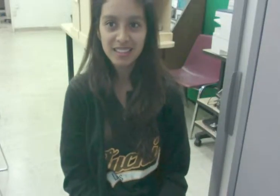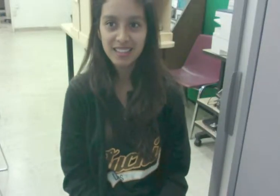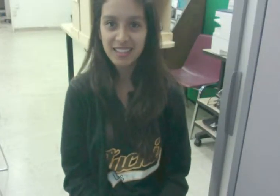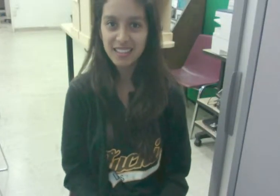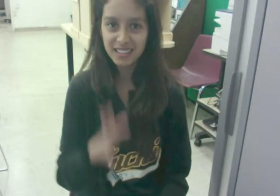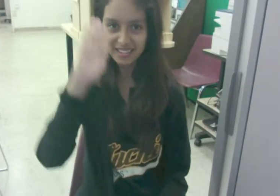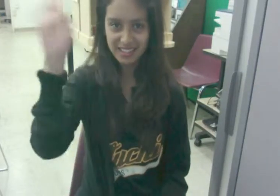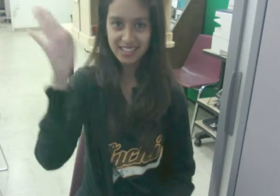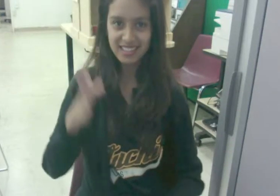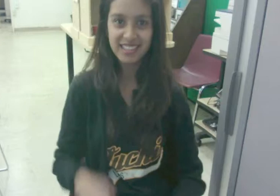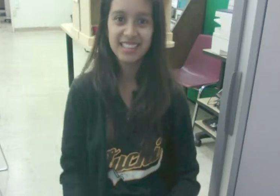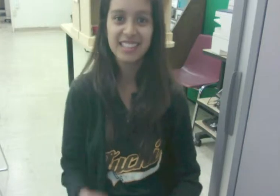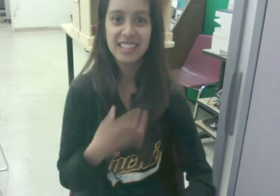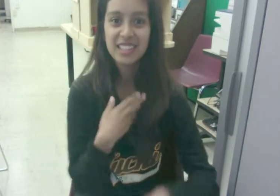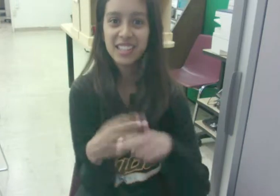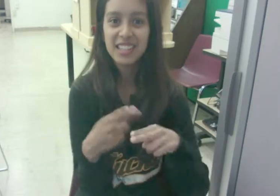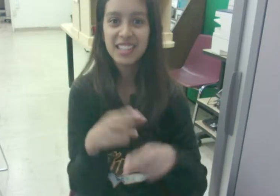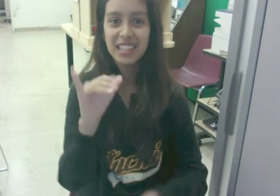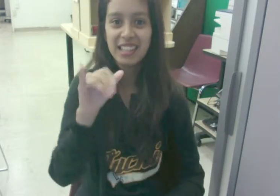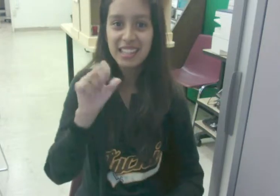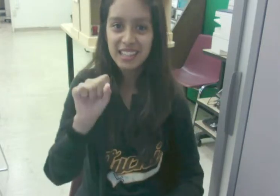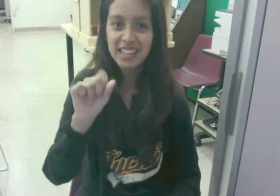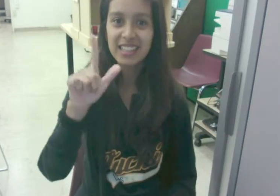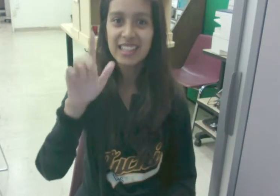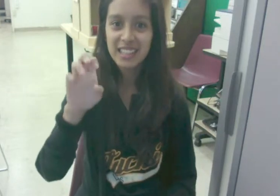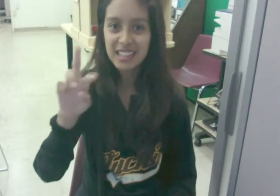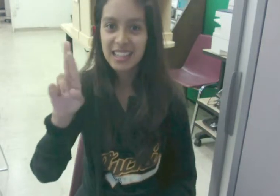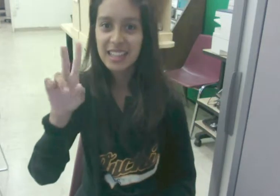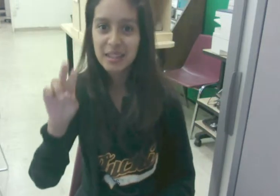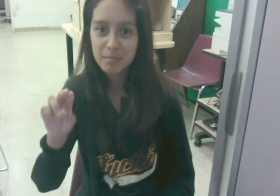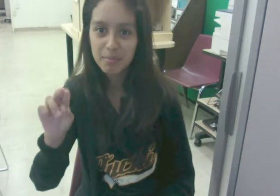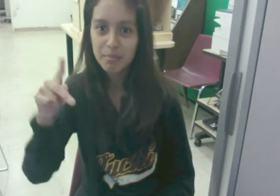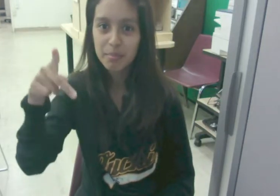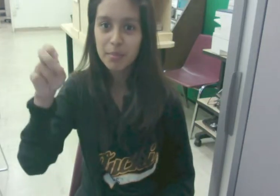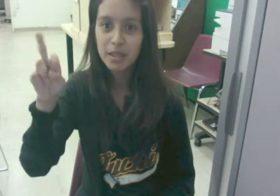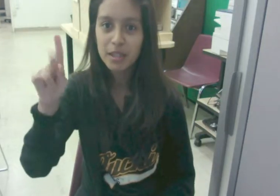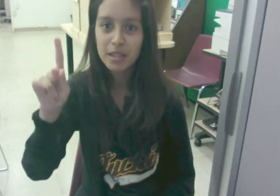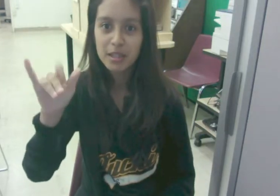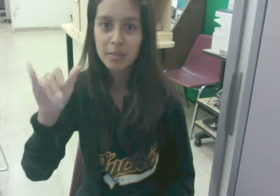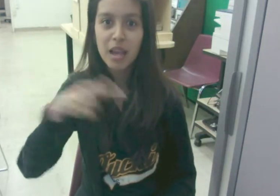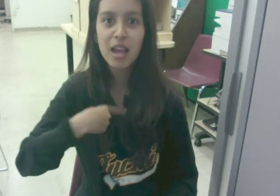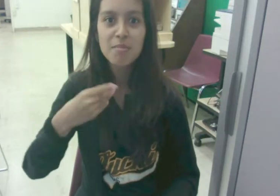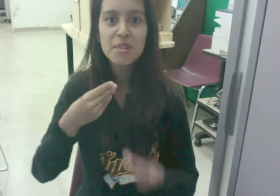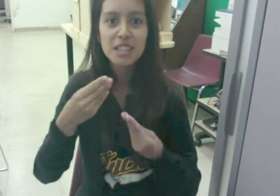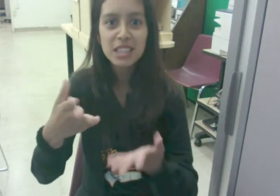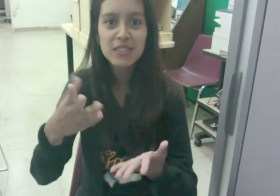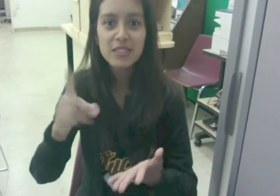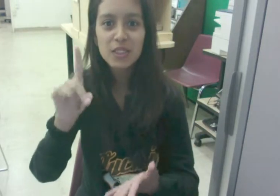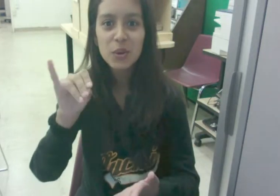Hi, my name is Ella Perkin, and I'm going to give you directions on how to make chicken fajitas.